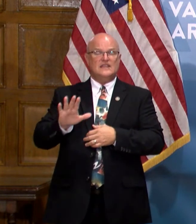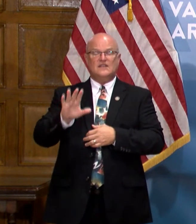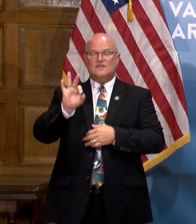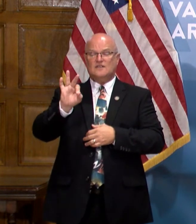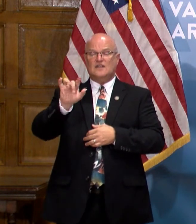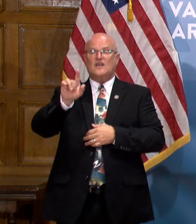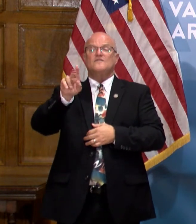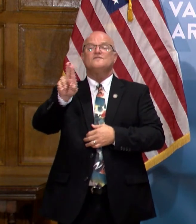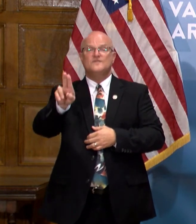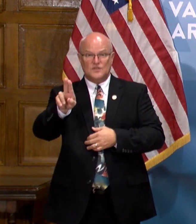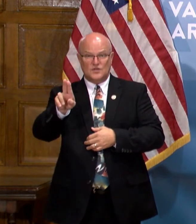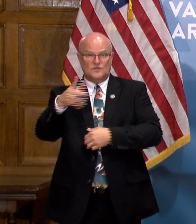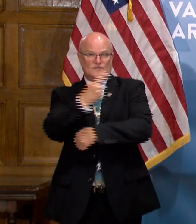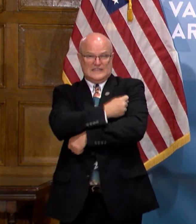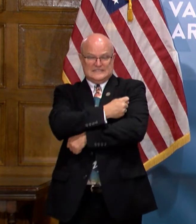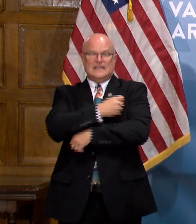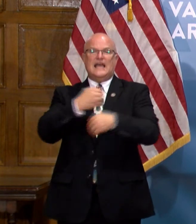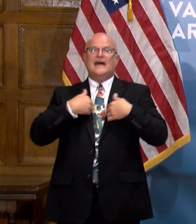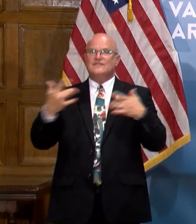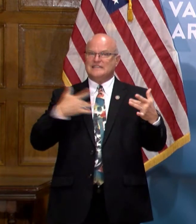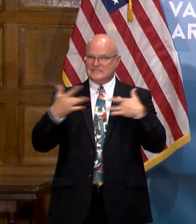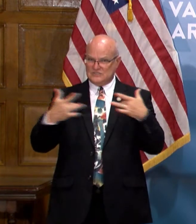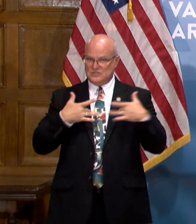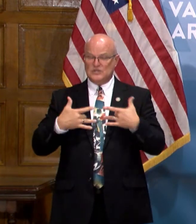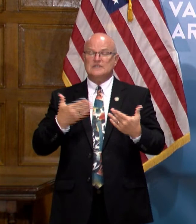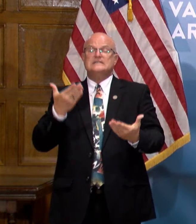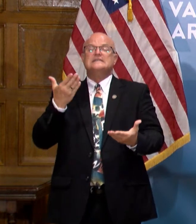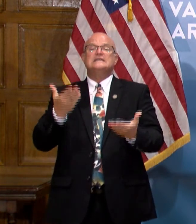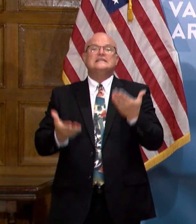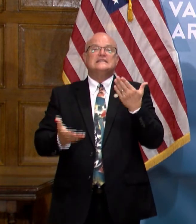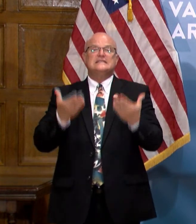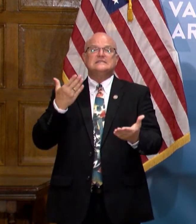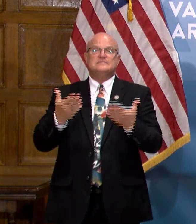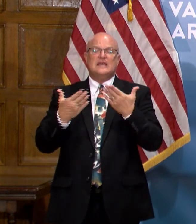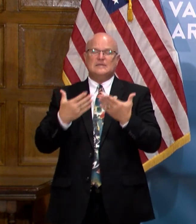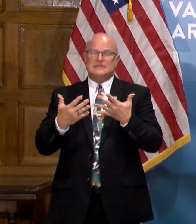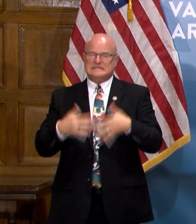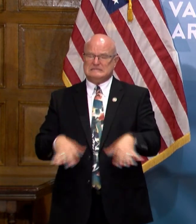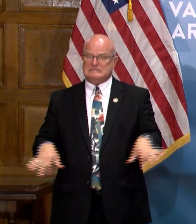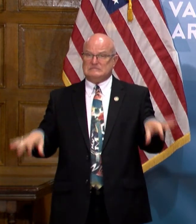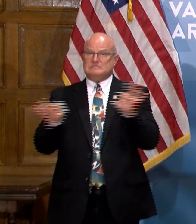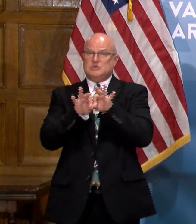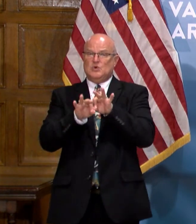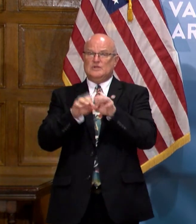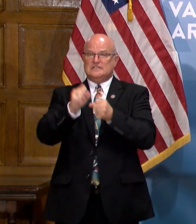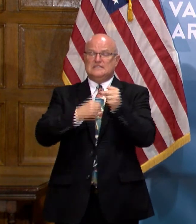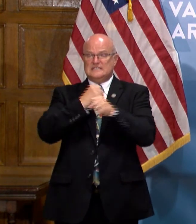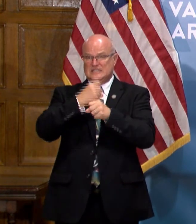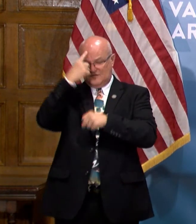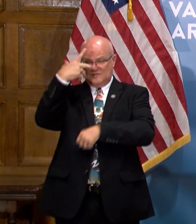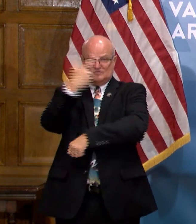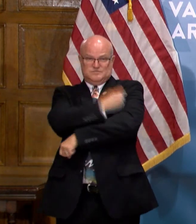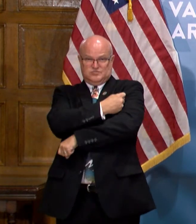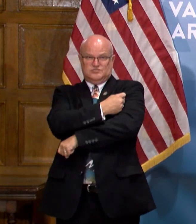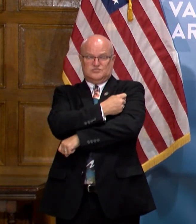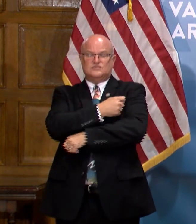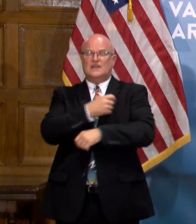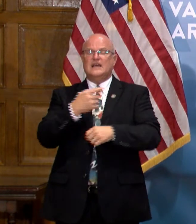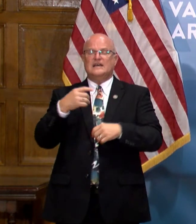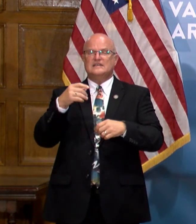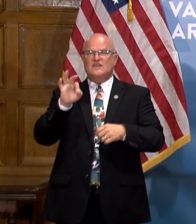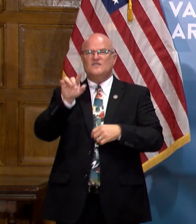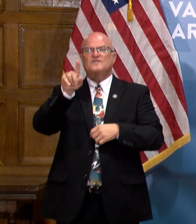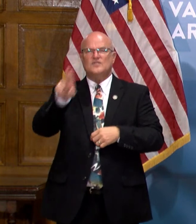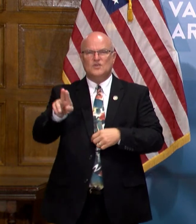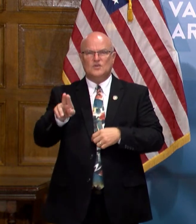influenza vaccine. We have concerns that this year may be a very significant year for a number of cases and hospitalizations because we've had